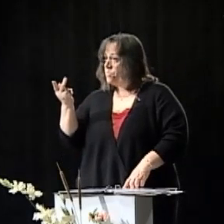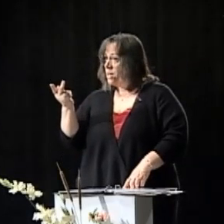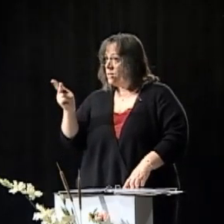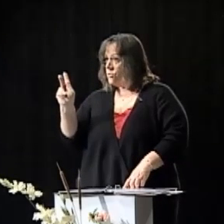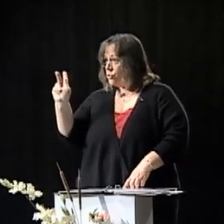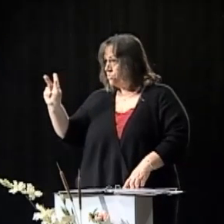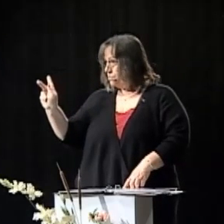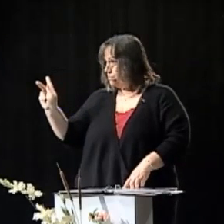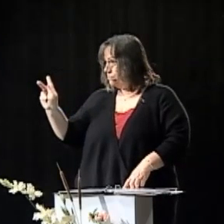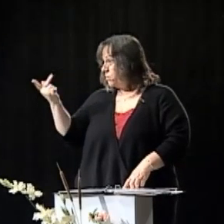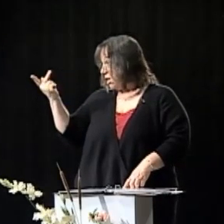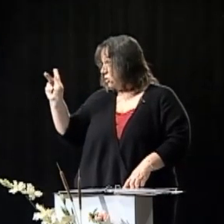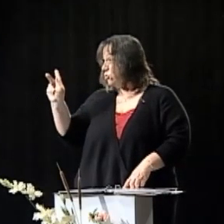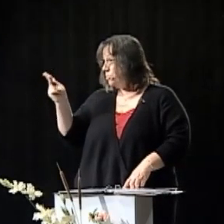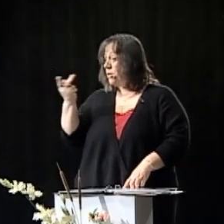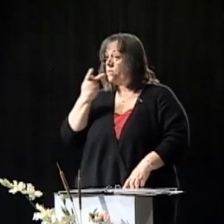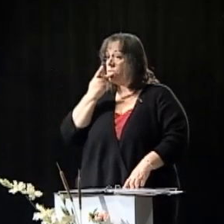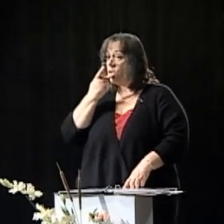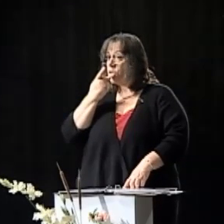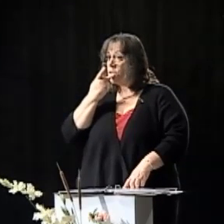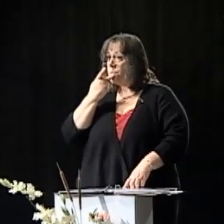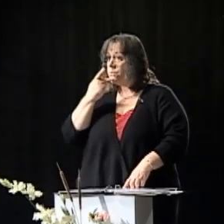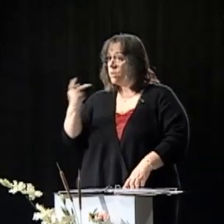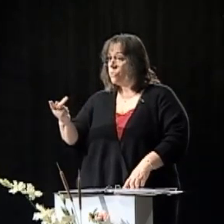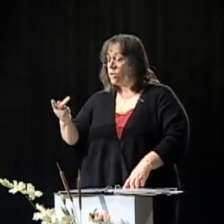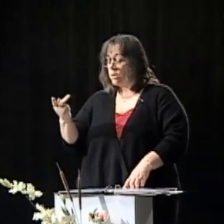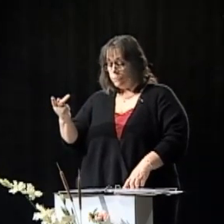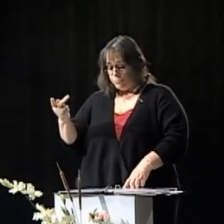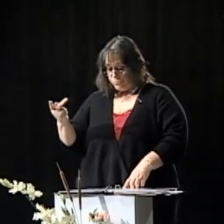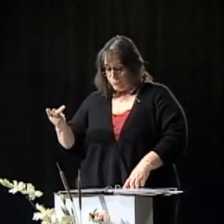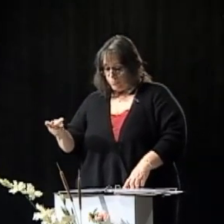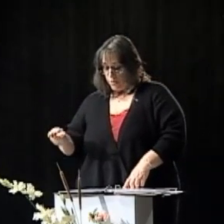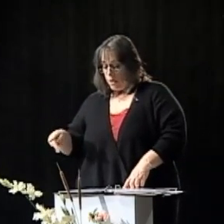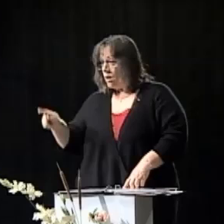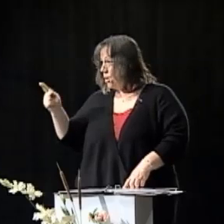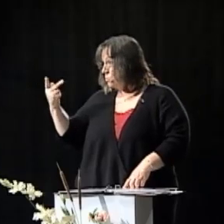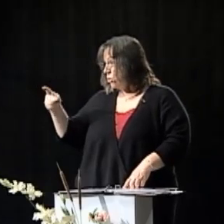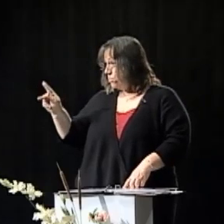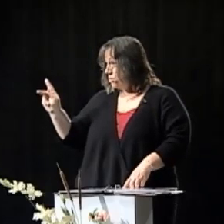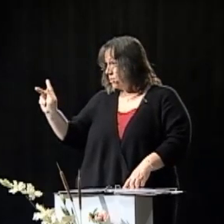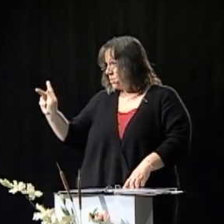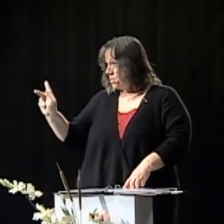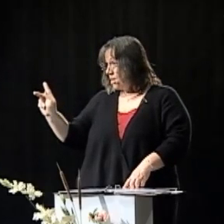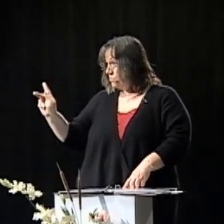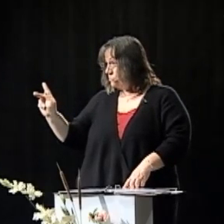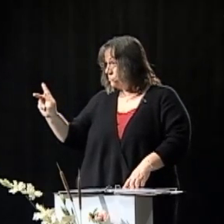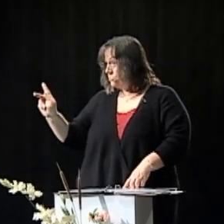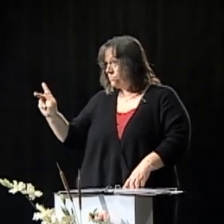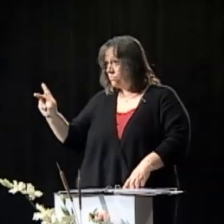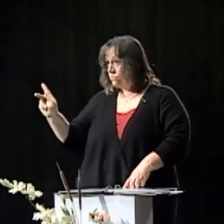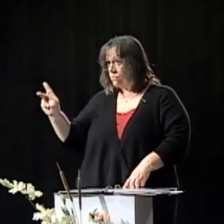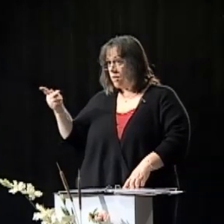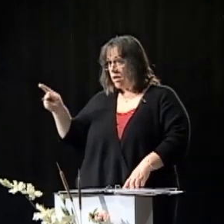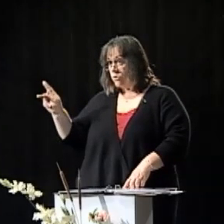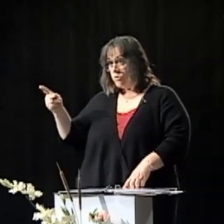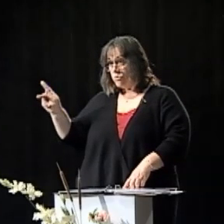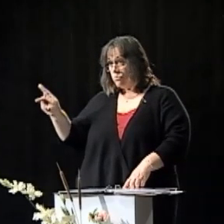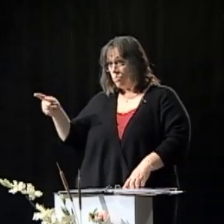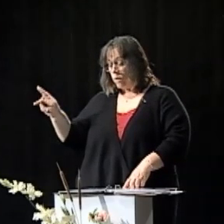Pink is your K or your P on your lip and pull it out. Purple is the same, and you're just wiggling